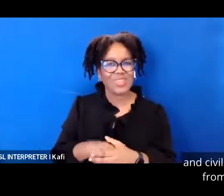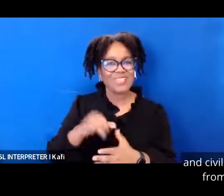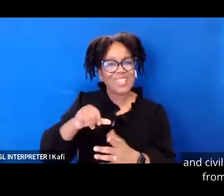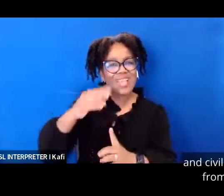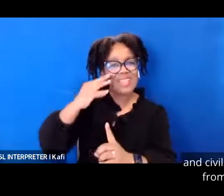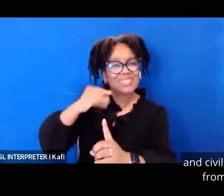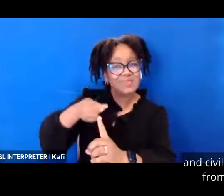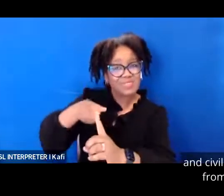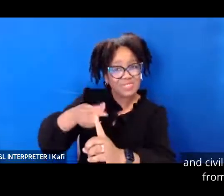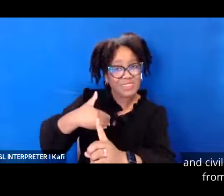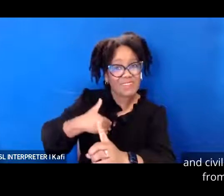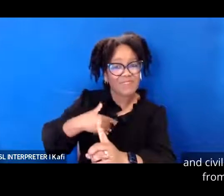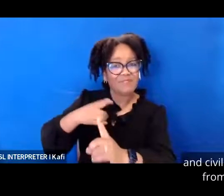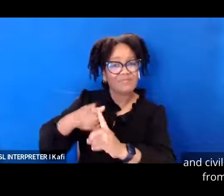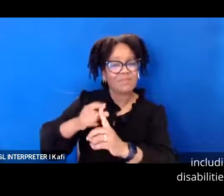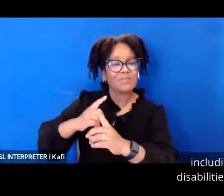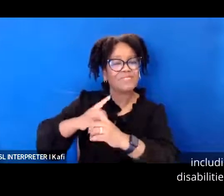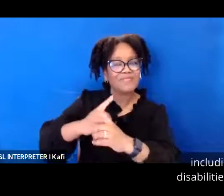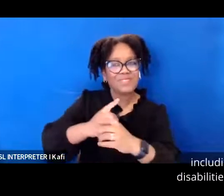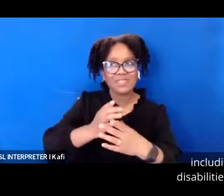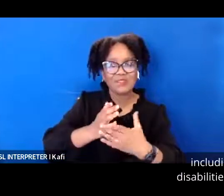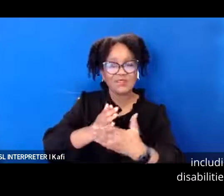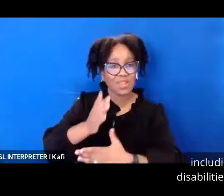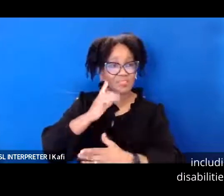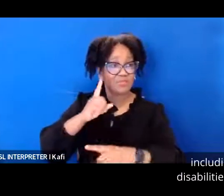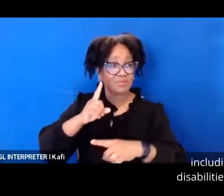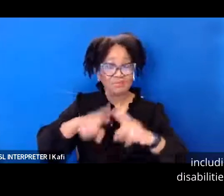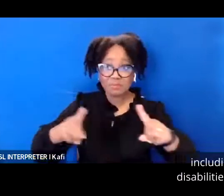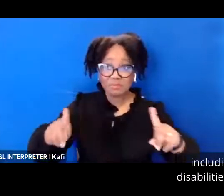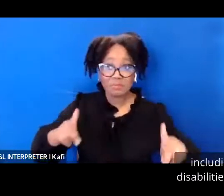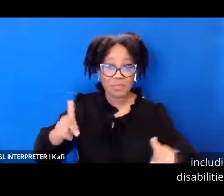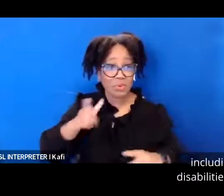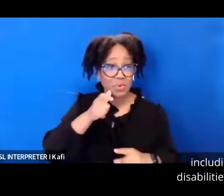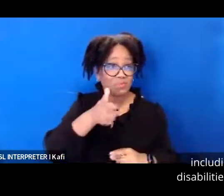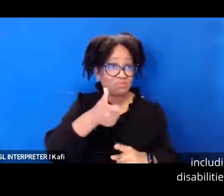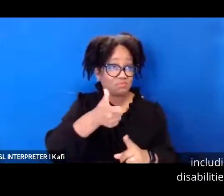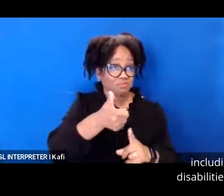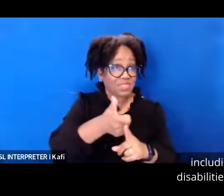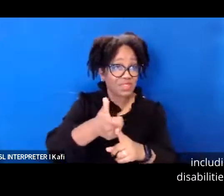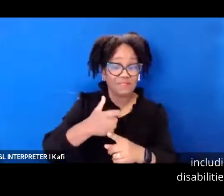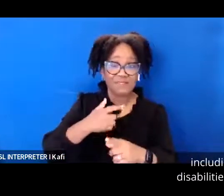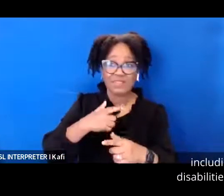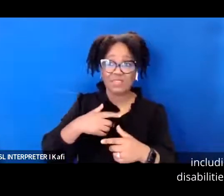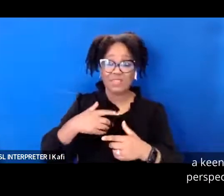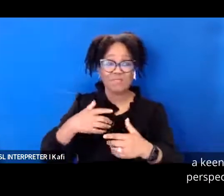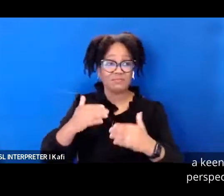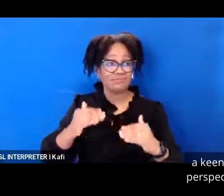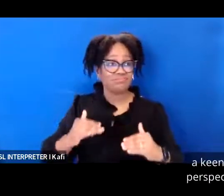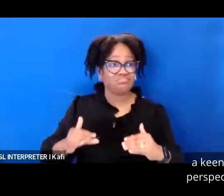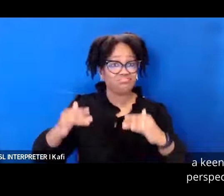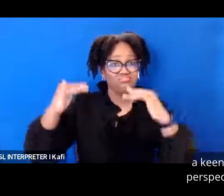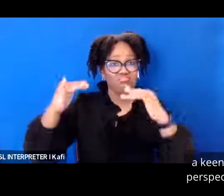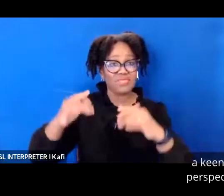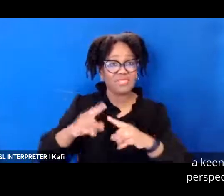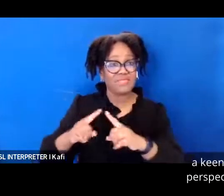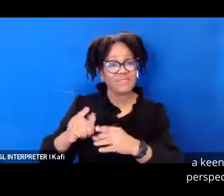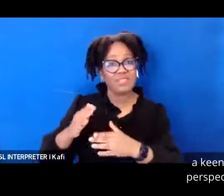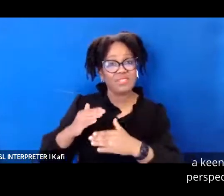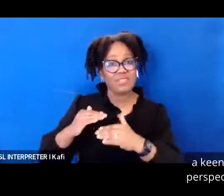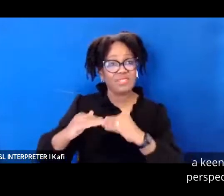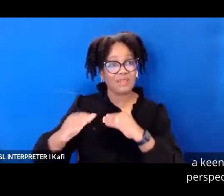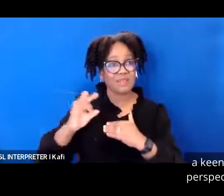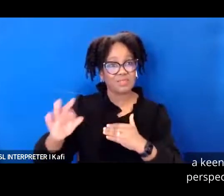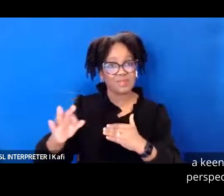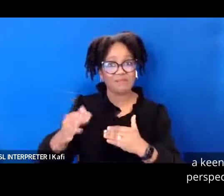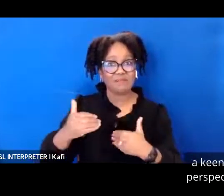individuals from all walks of life including individuals with disabilities gives judge jackson a keen awareness of and